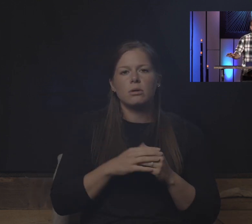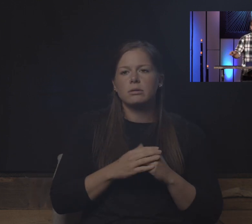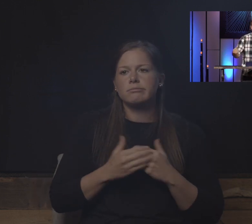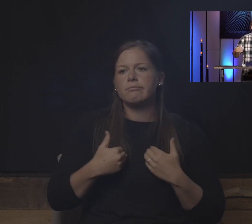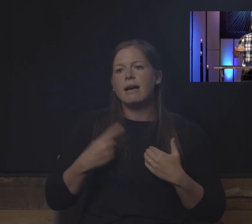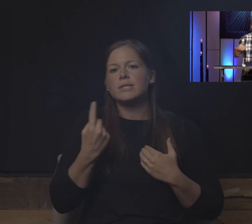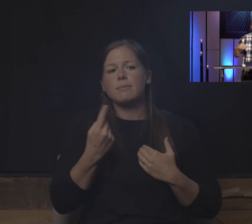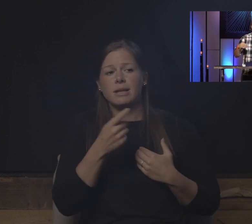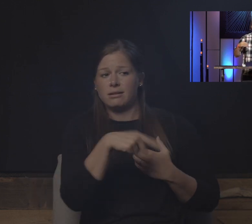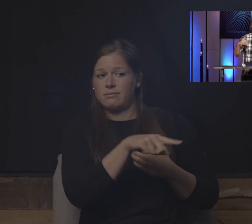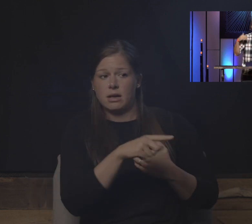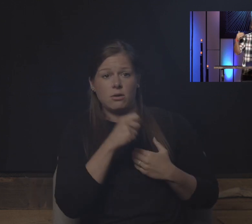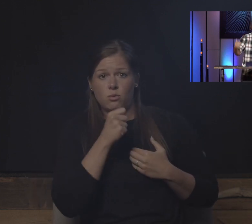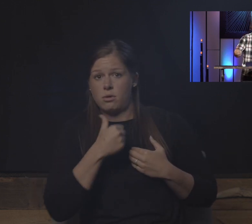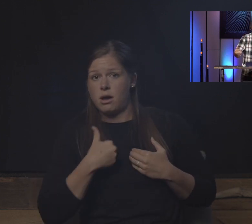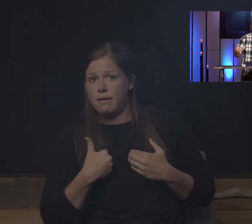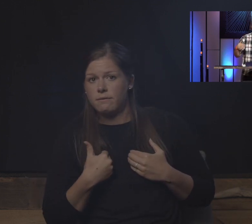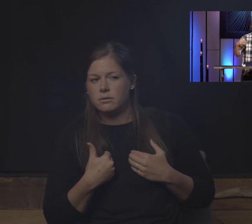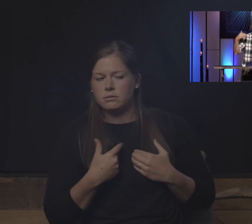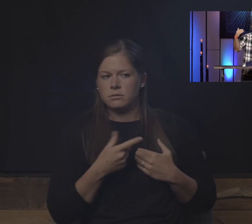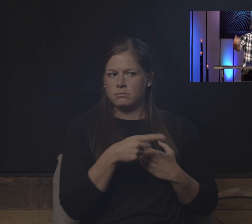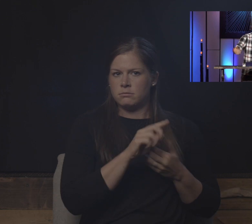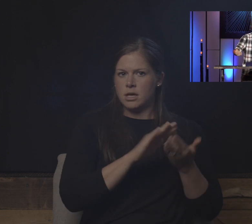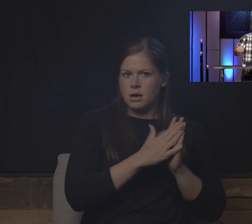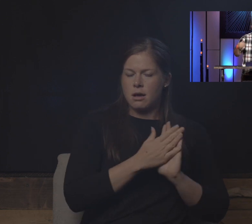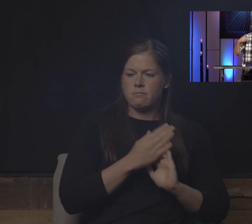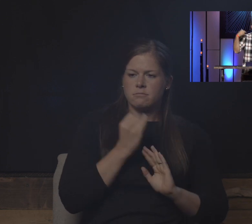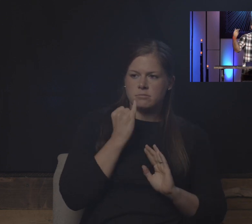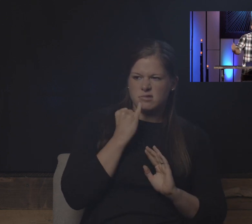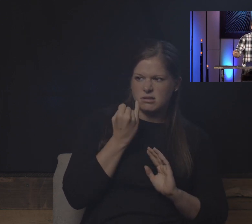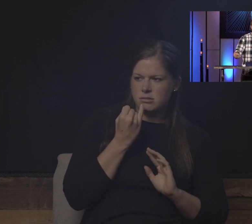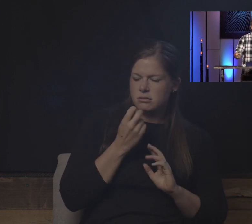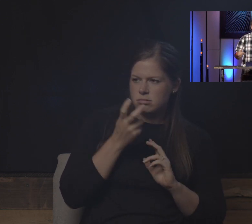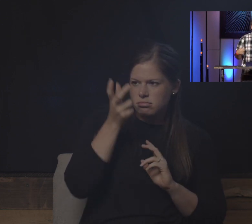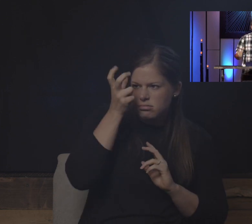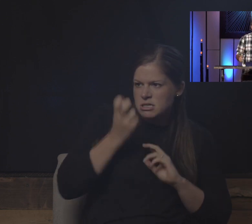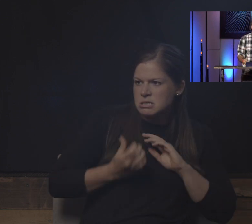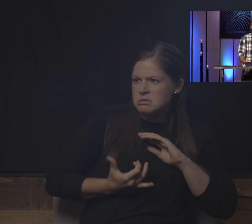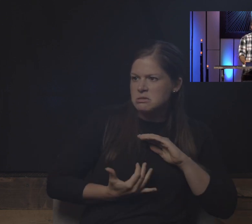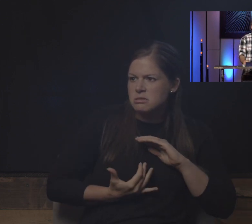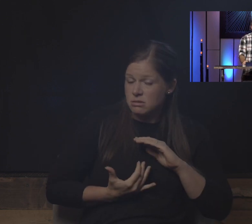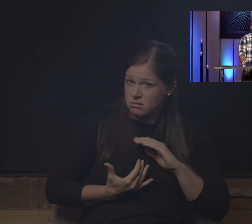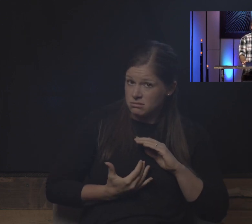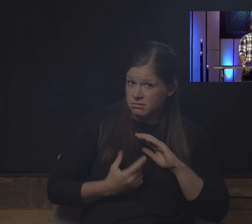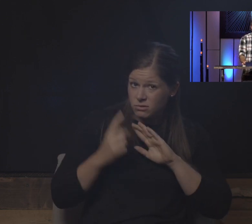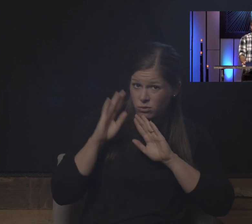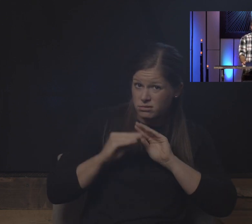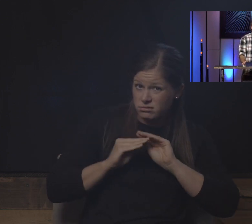it is, again, evil, envy, jealousy comes out.